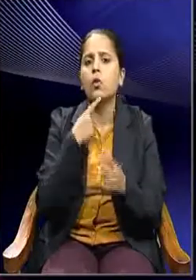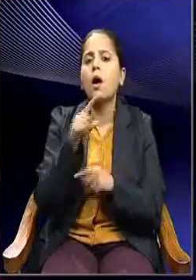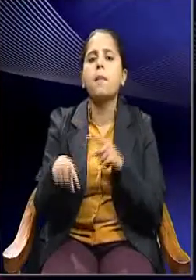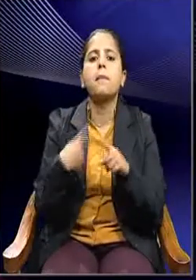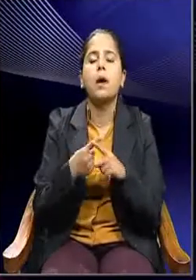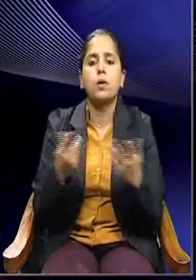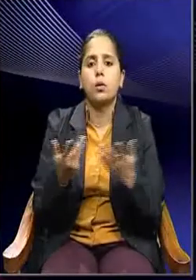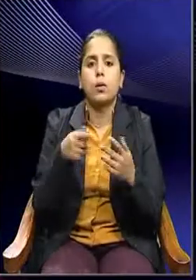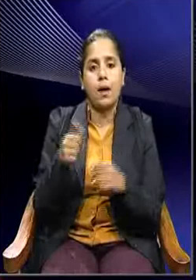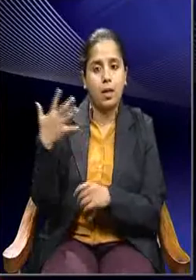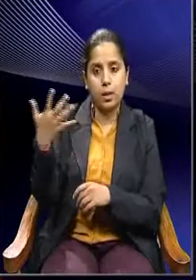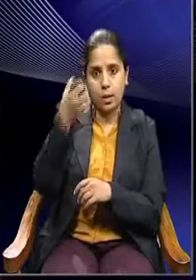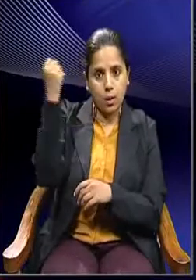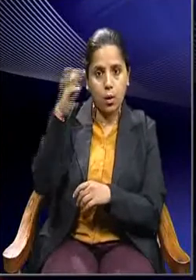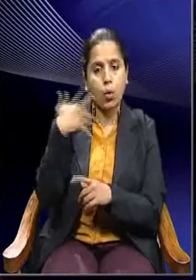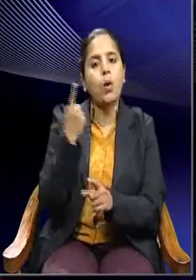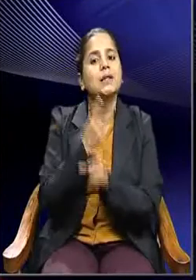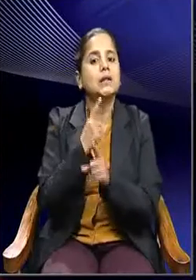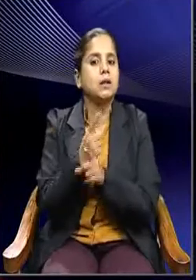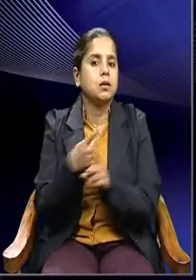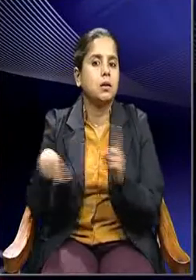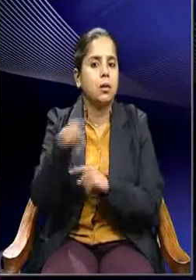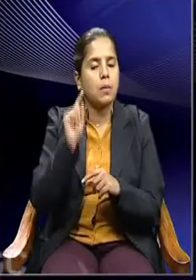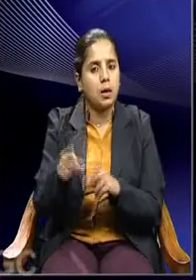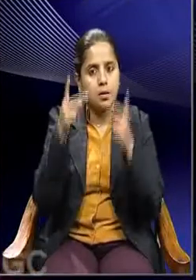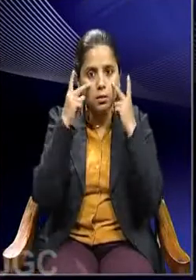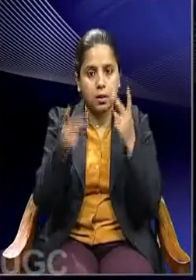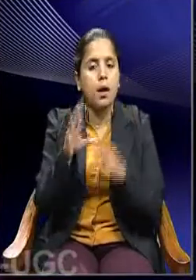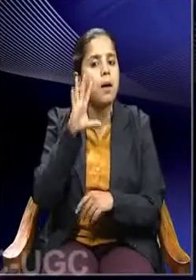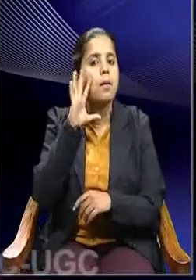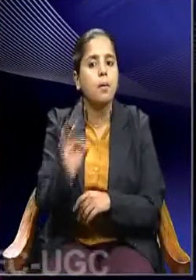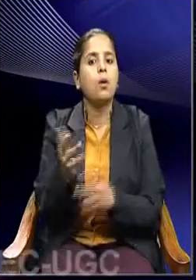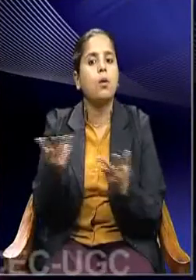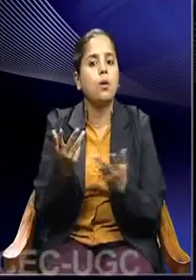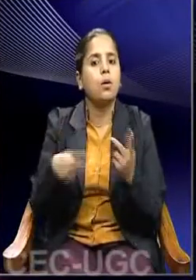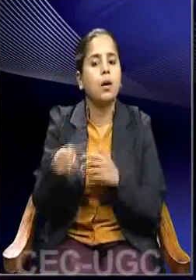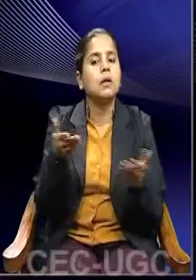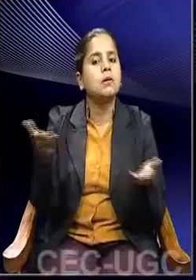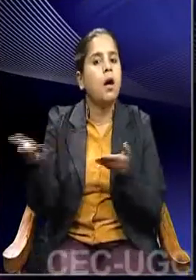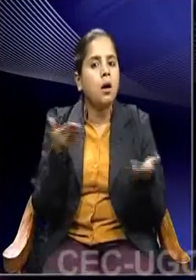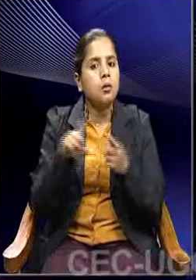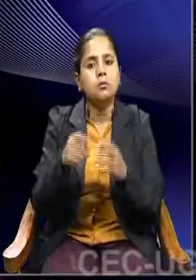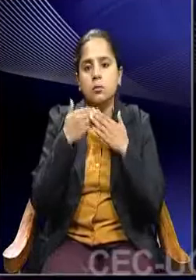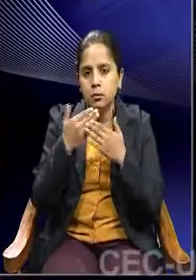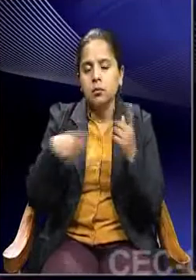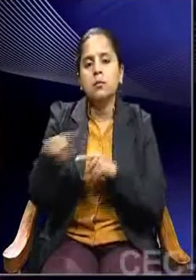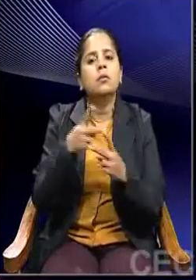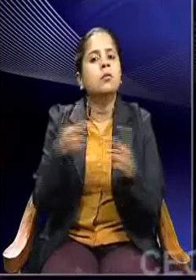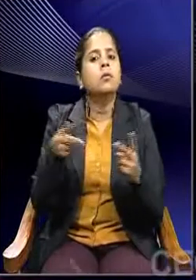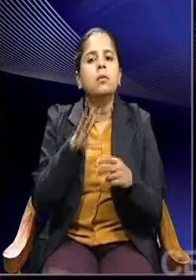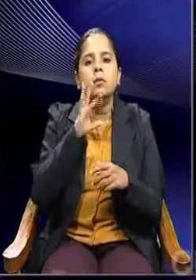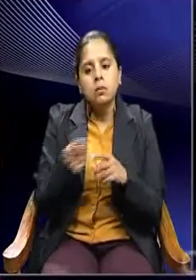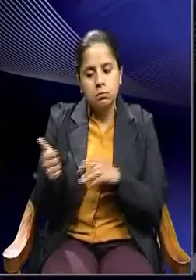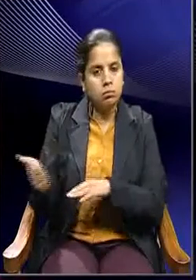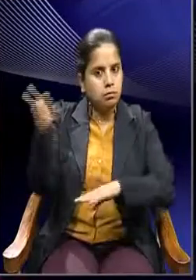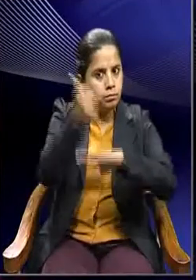that authorities and teachers should recognize the importance of in-service education designated to